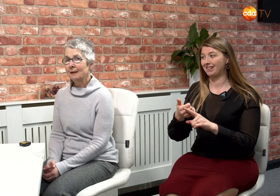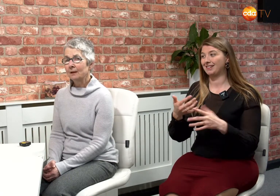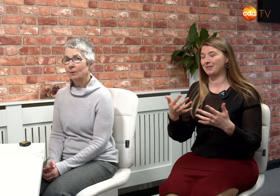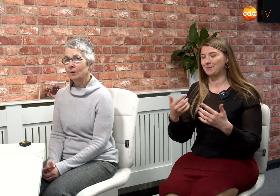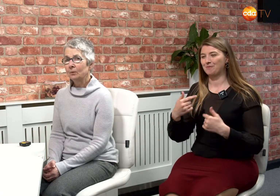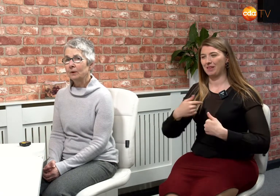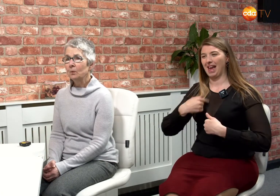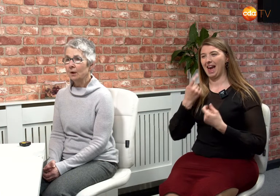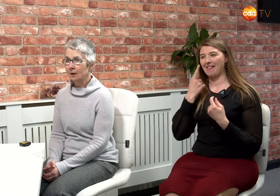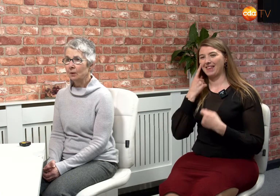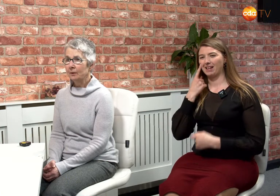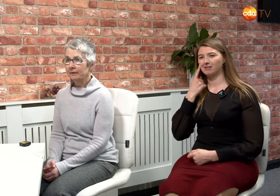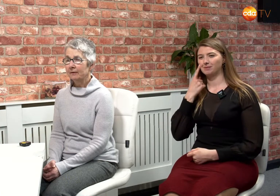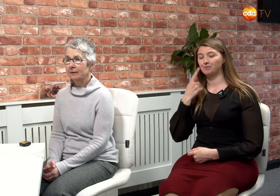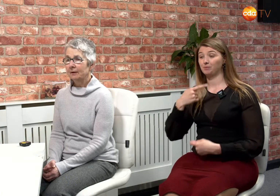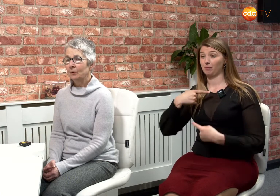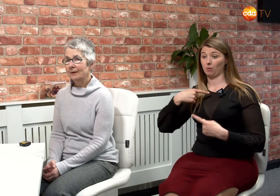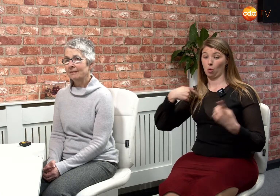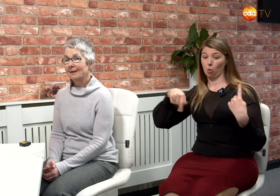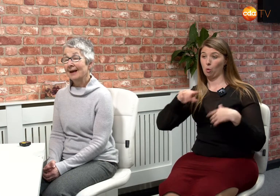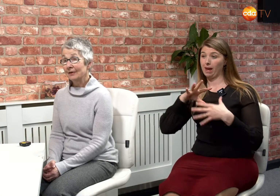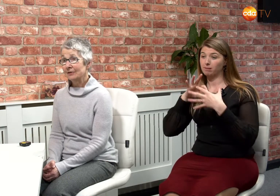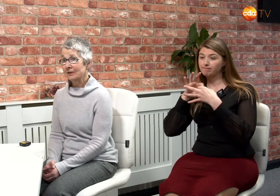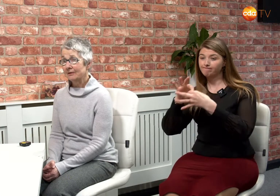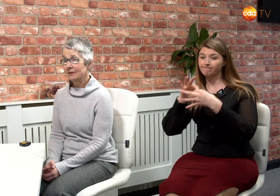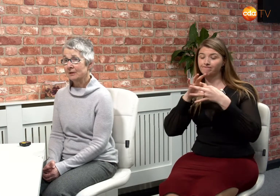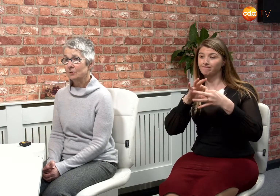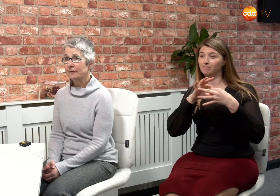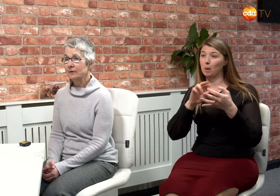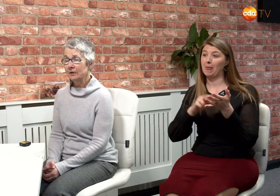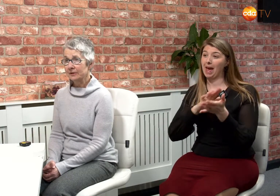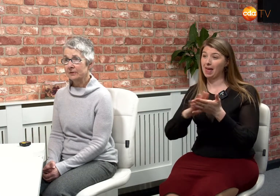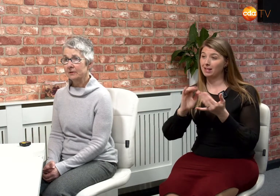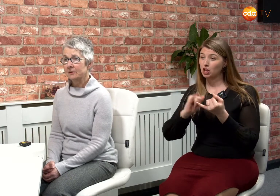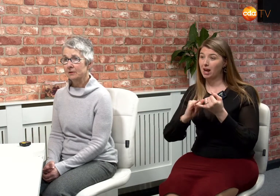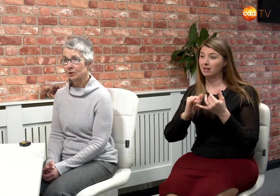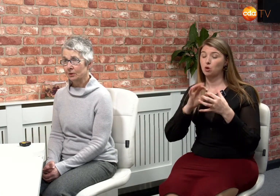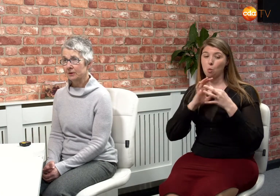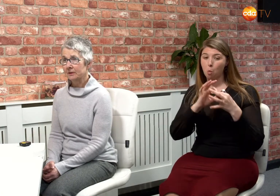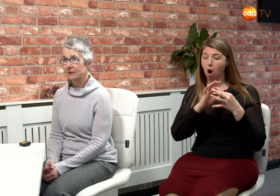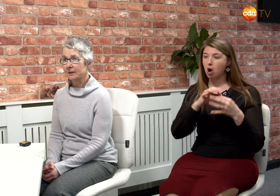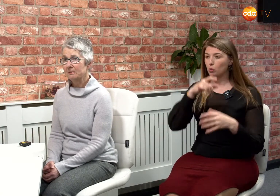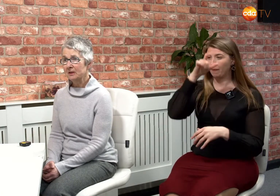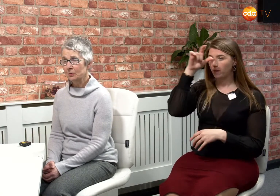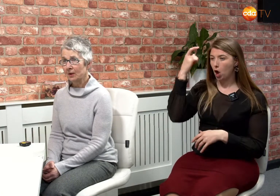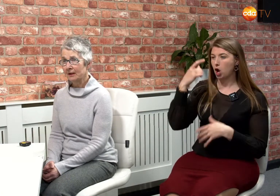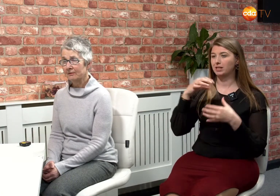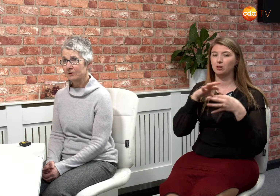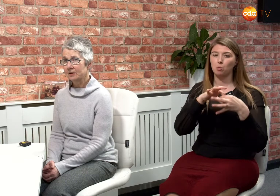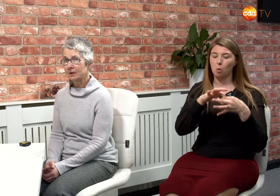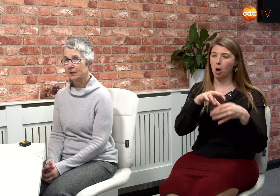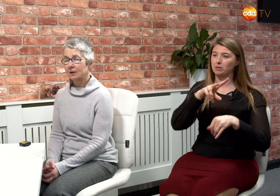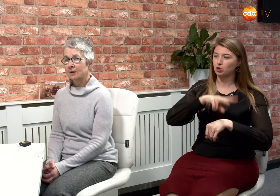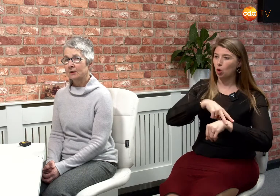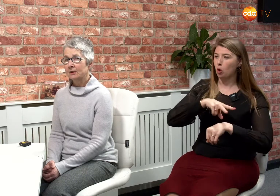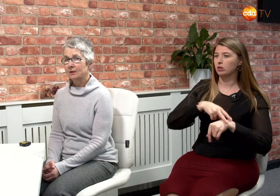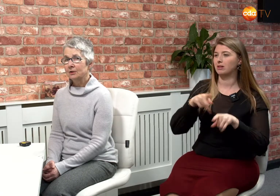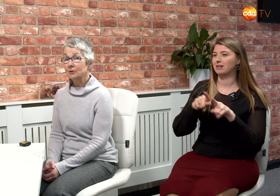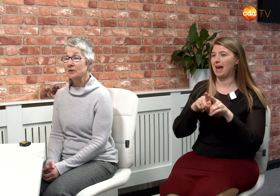And I think we work with the health service, with nurses and doctors and